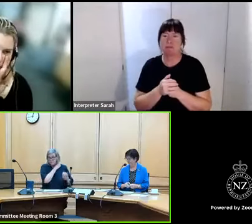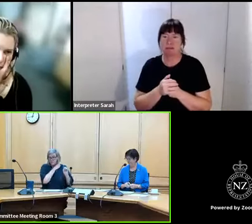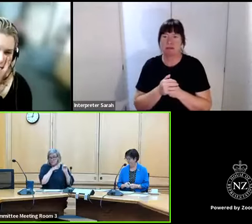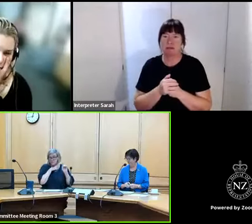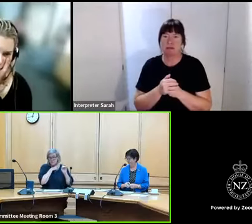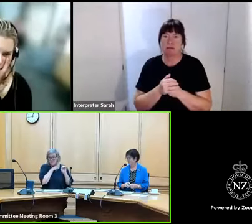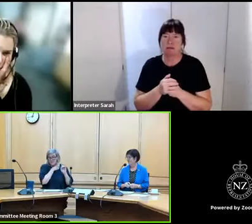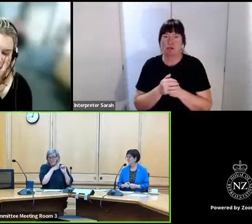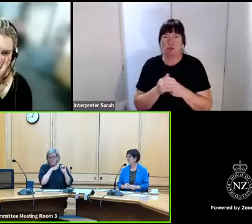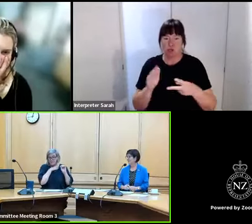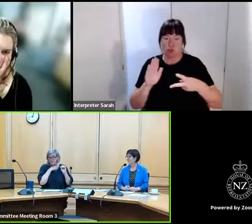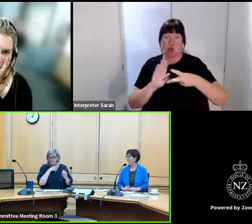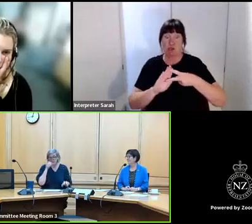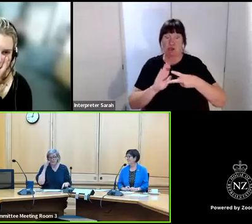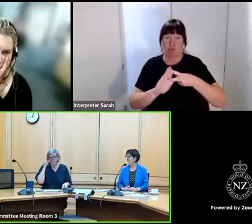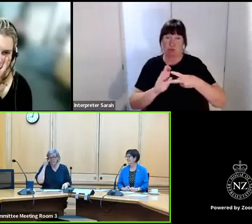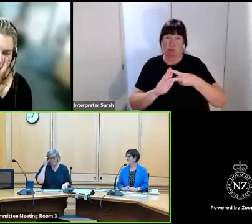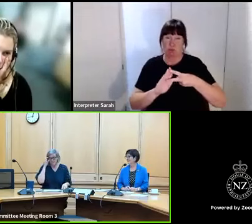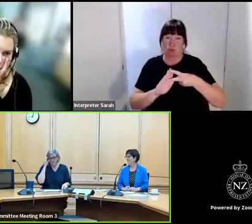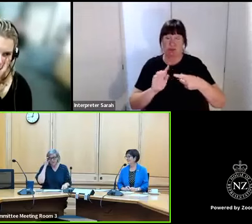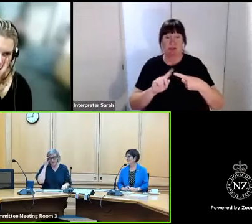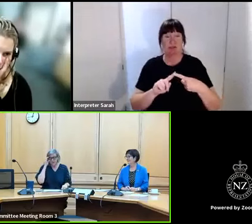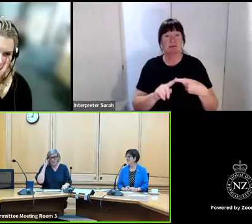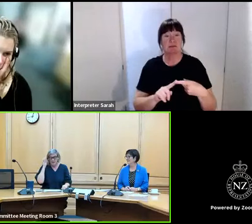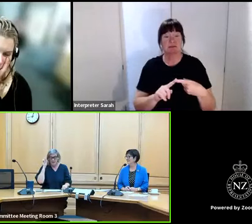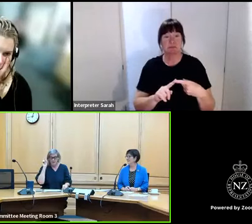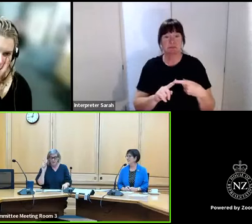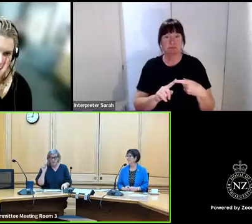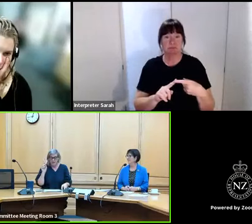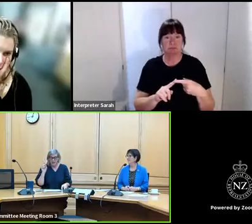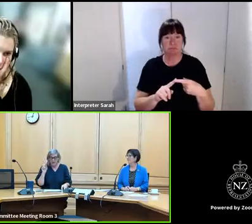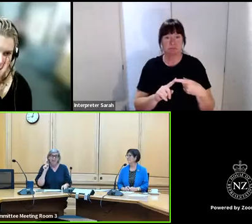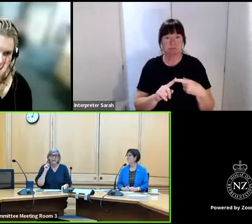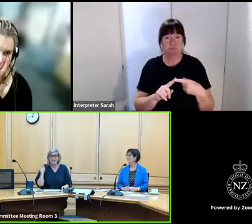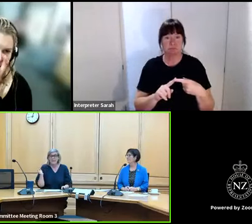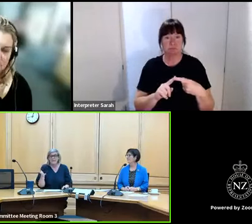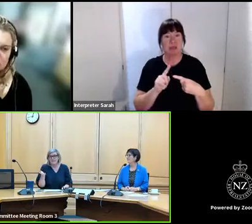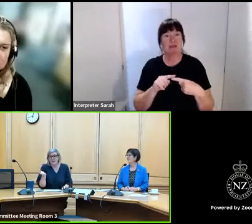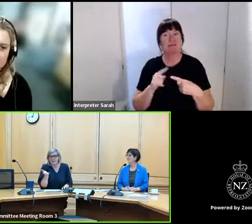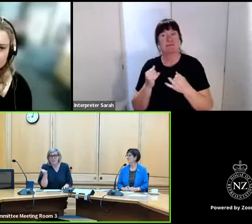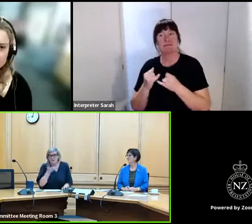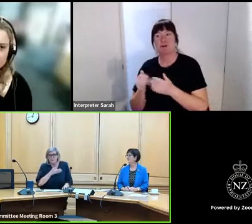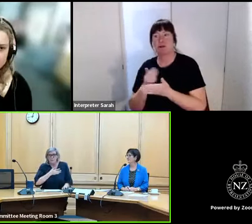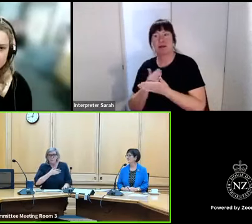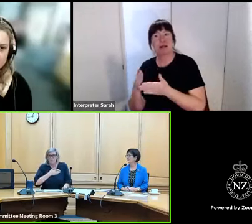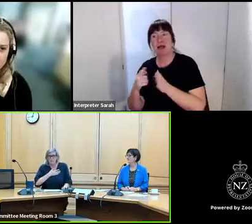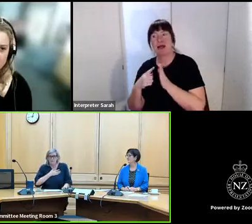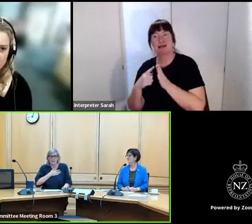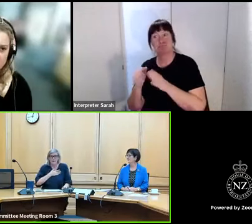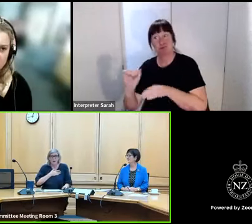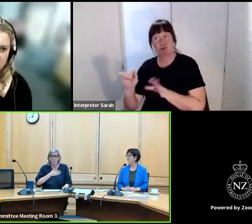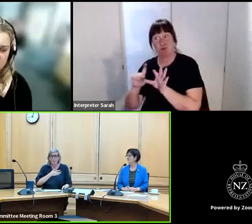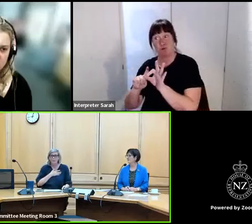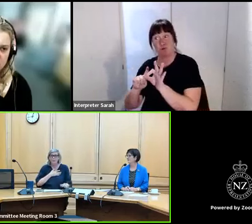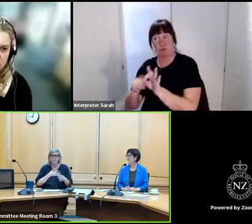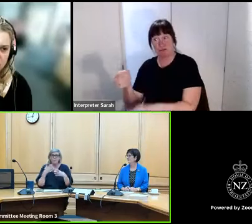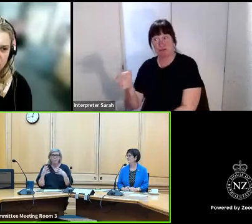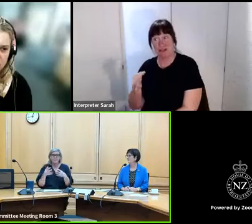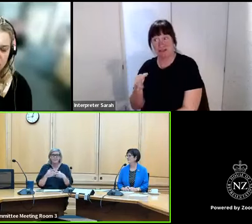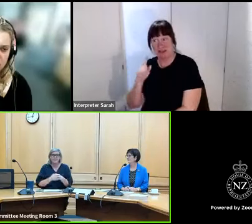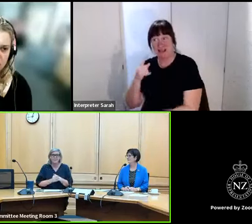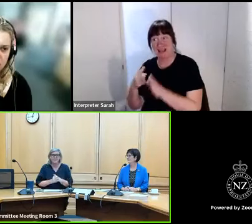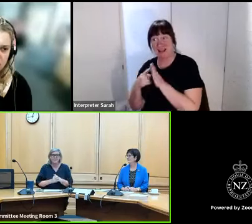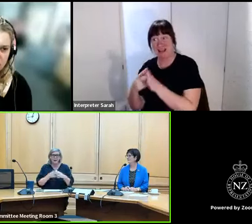There's two things actually, if I could. It's very clear, and I can't answer the question you've put to us. I'm hoping through